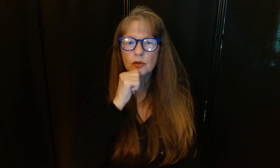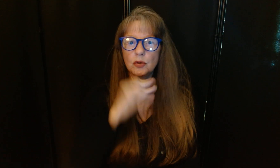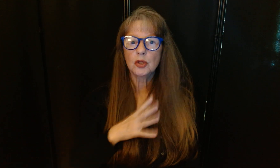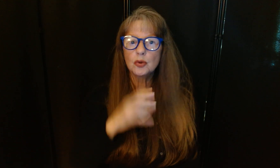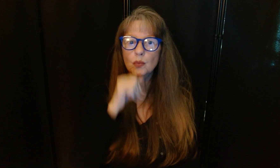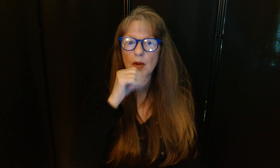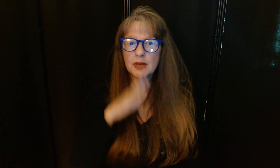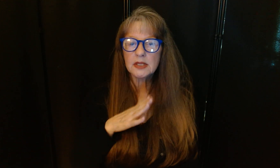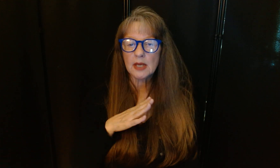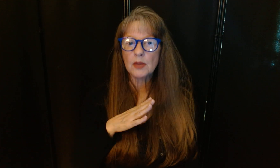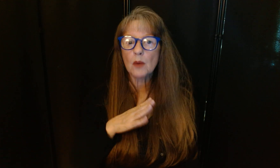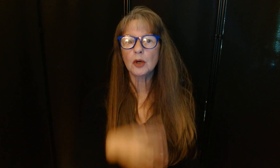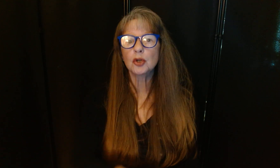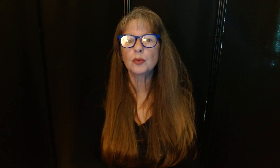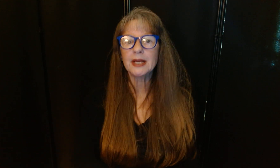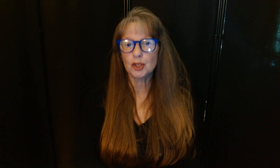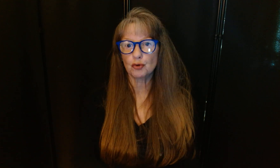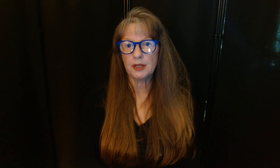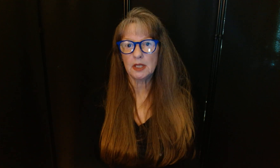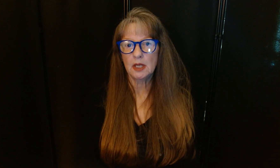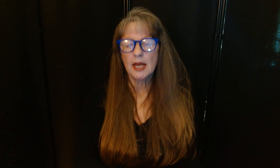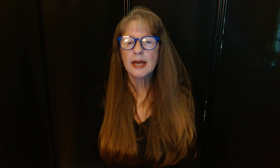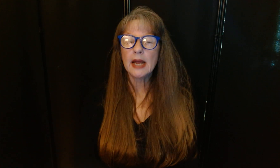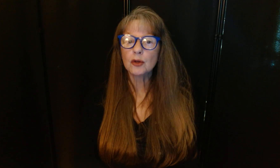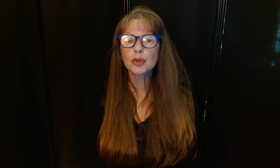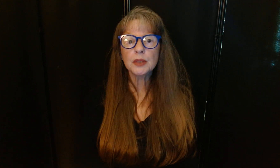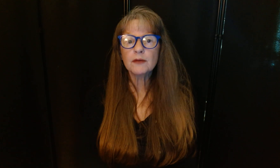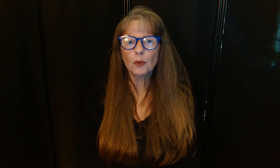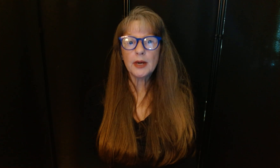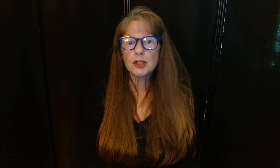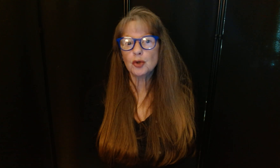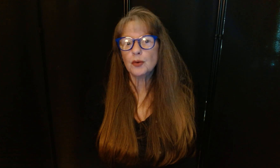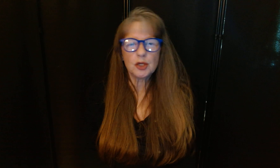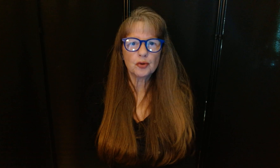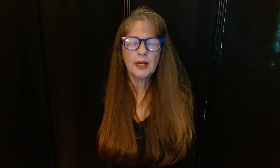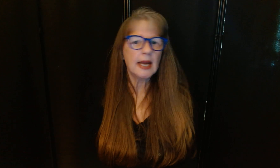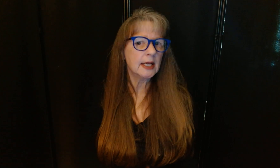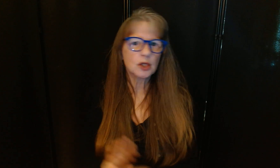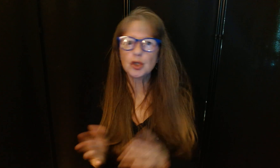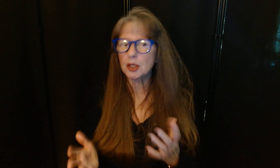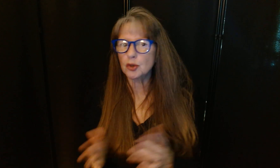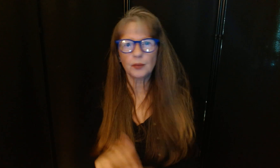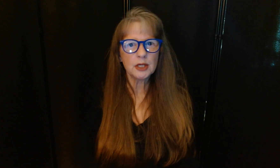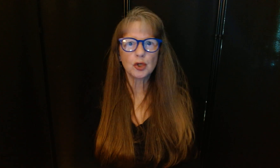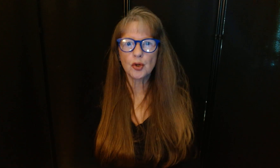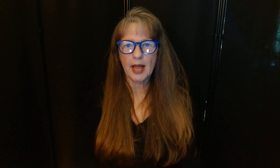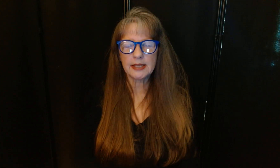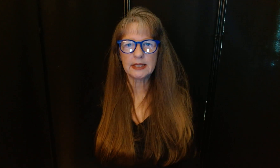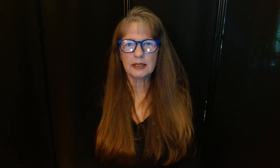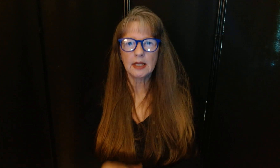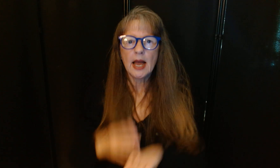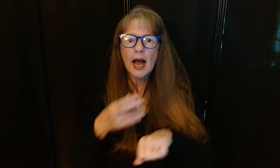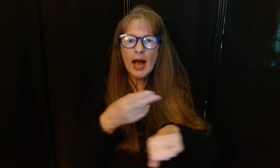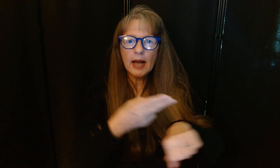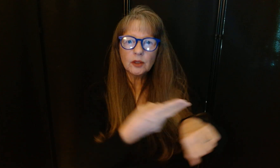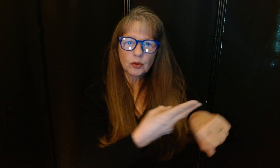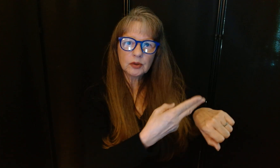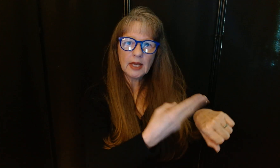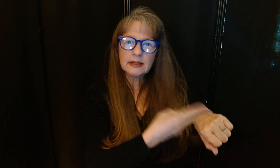can do women's, and now we're going to do history. Now there's 3 different ways to do history, and it's just a regional accent. I learned like this.